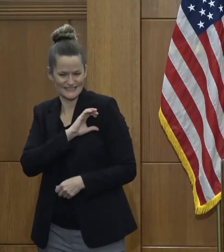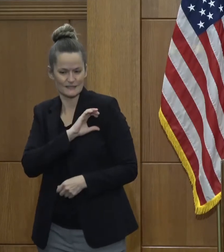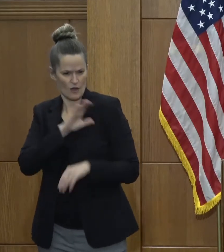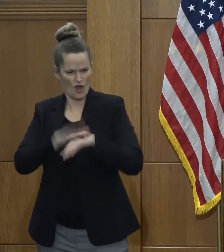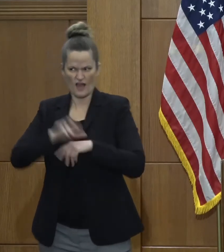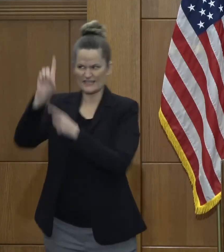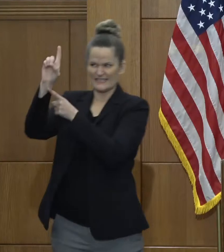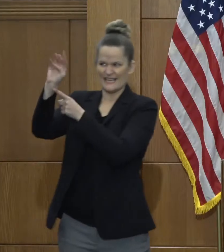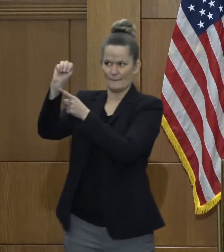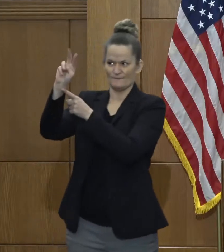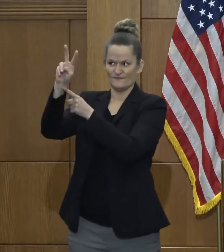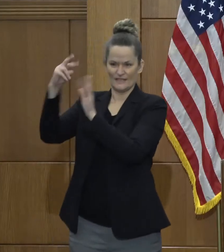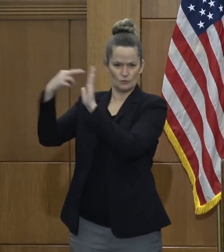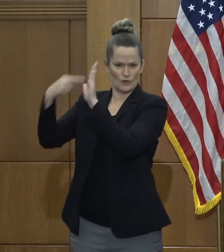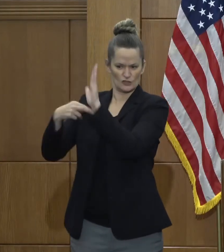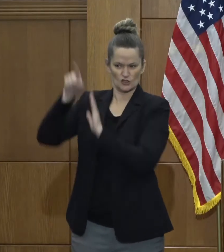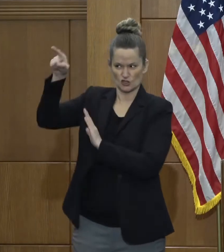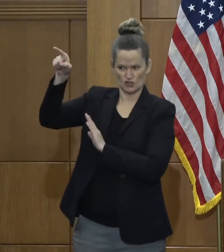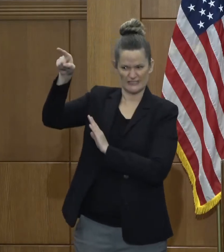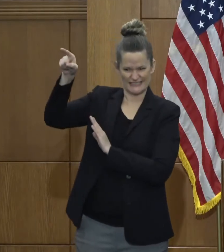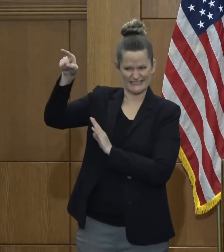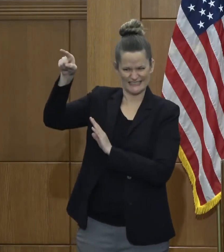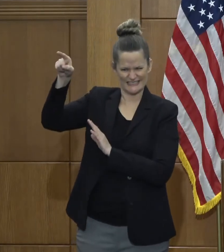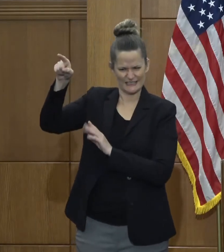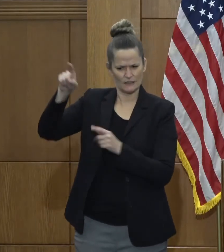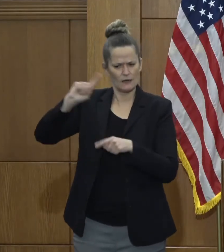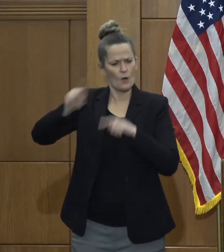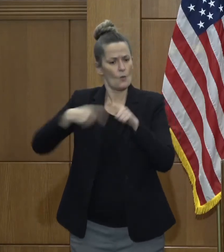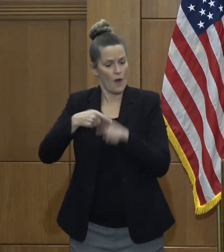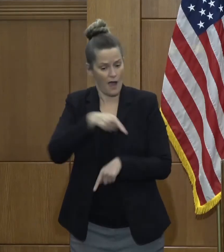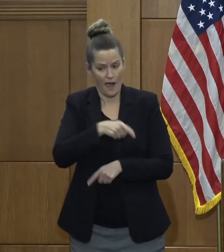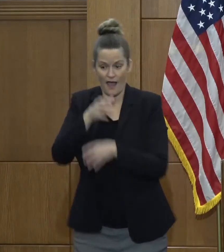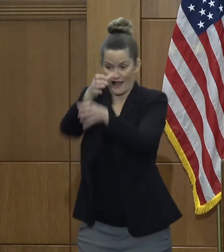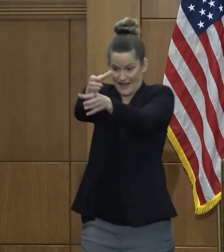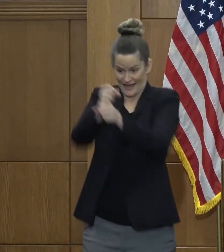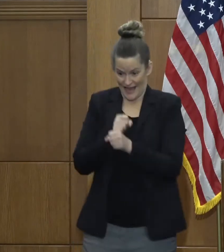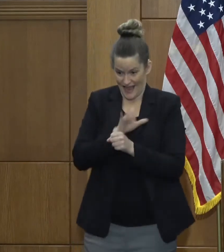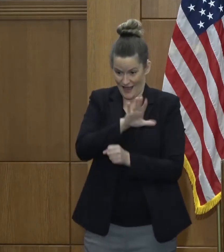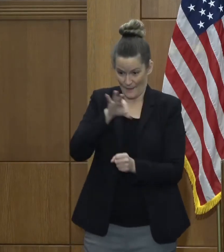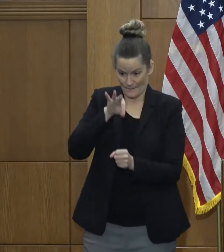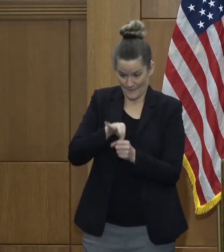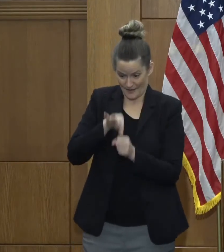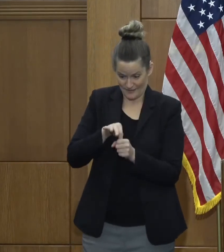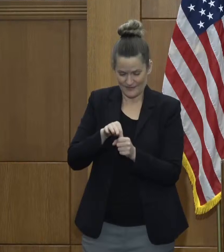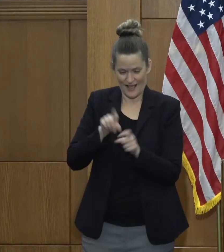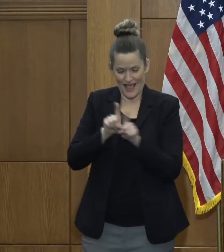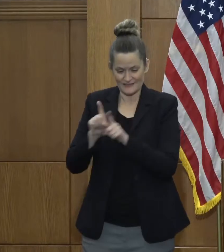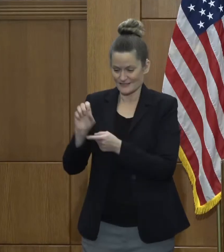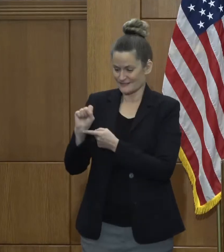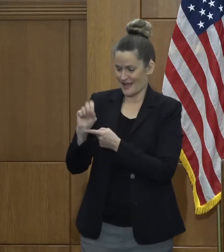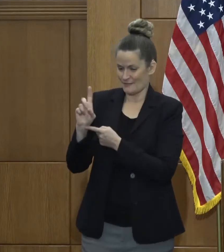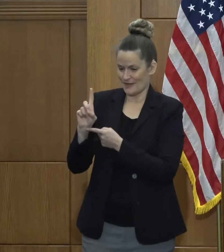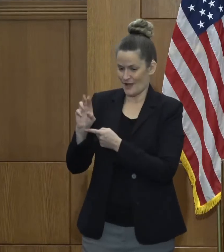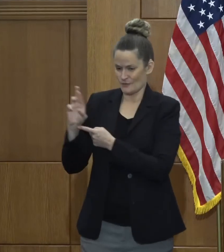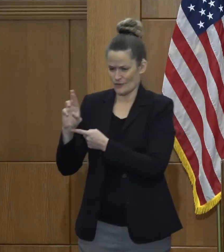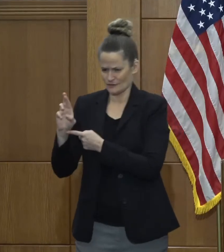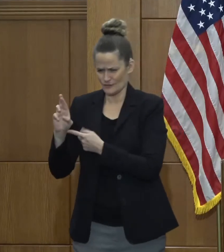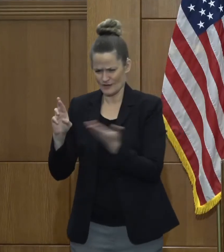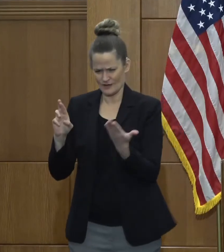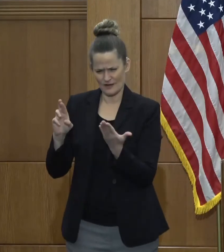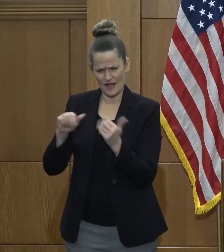if they do same-day registration, what do they need to do to successfully make sure that provisional ballot is counted? Is there any follow-up they need to